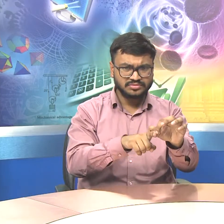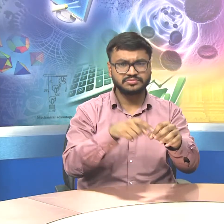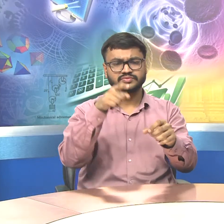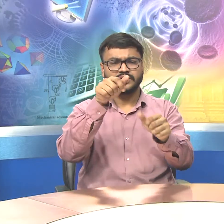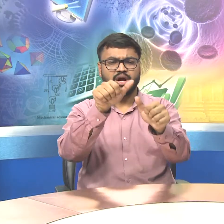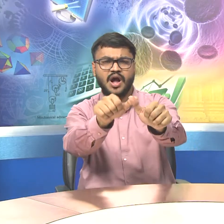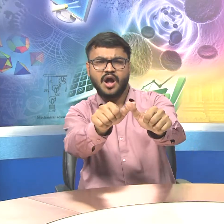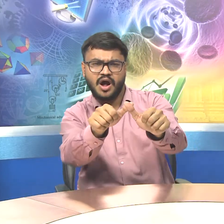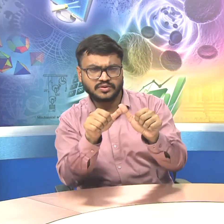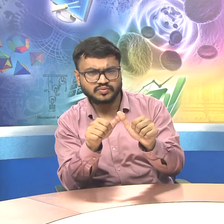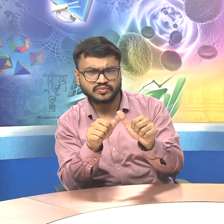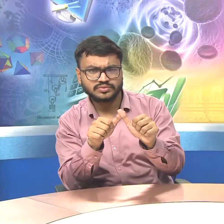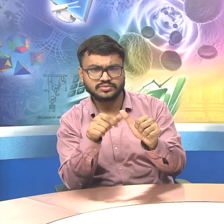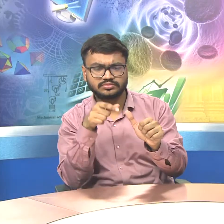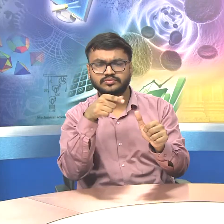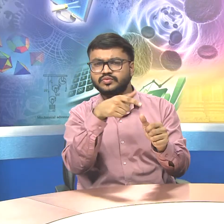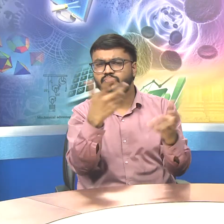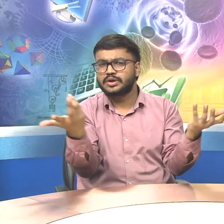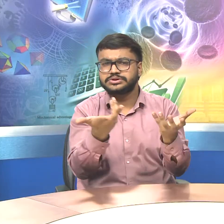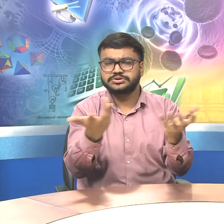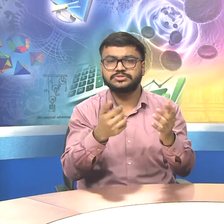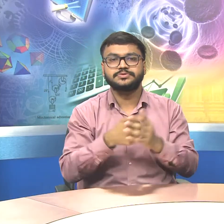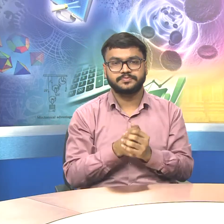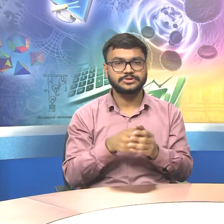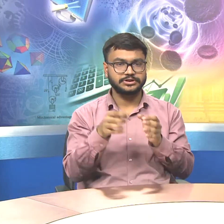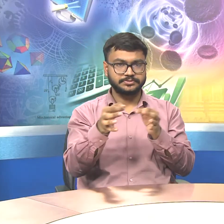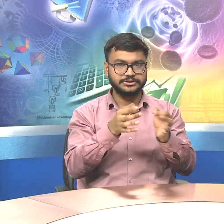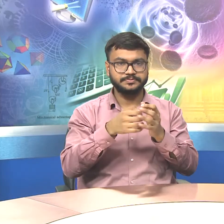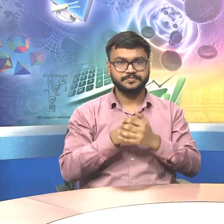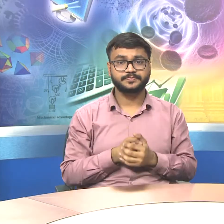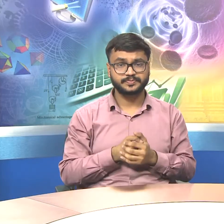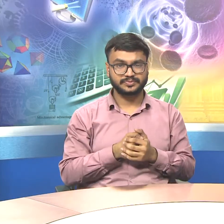For example, next is question and answer.